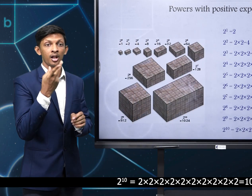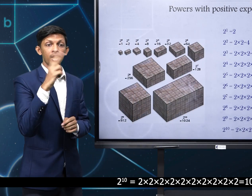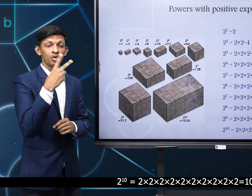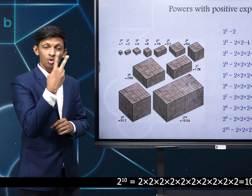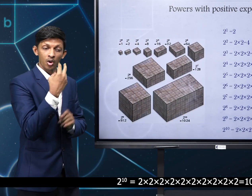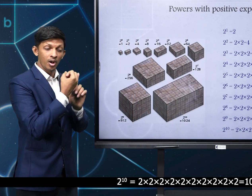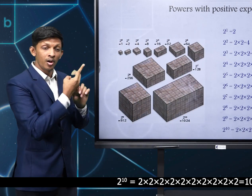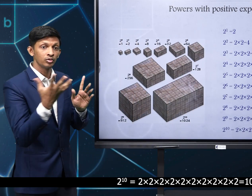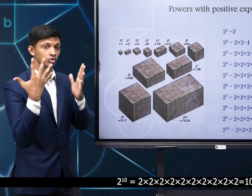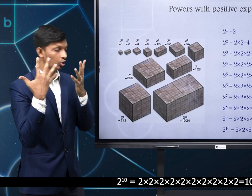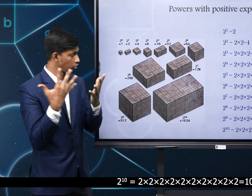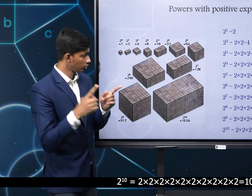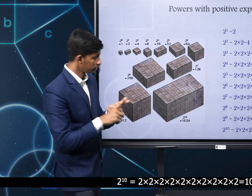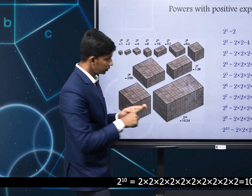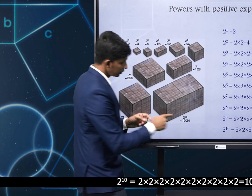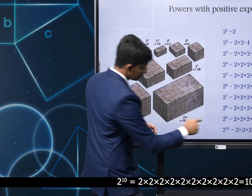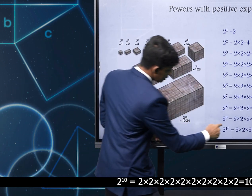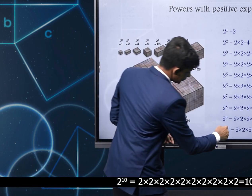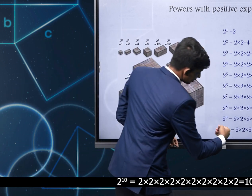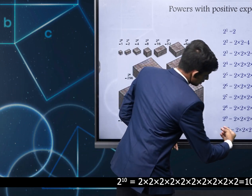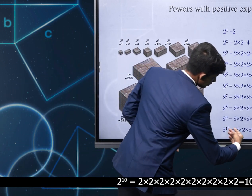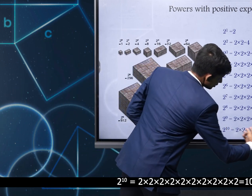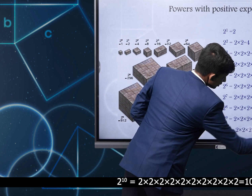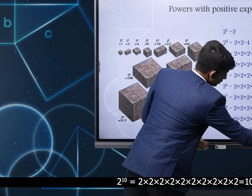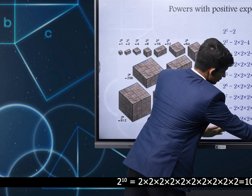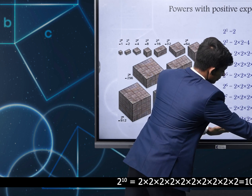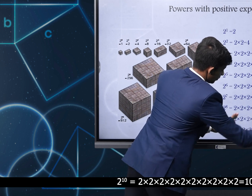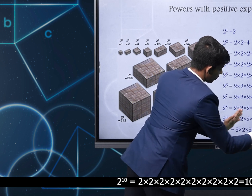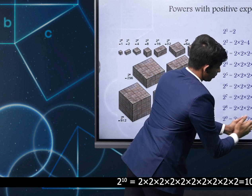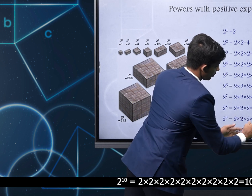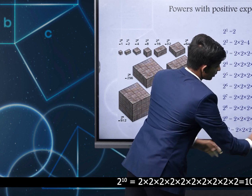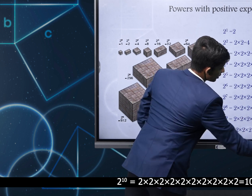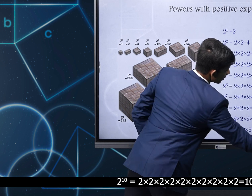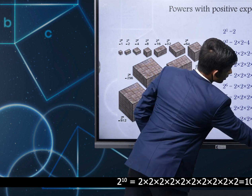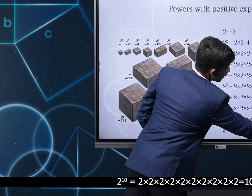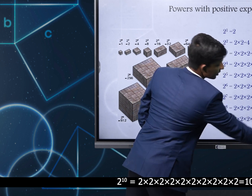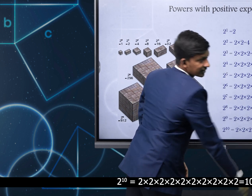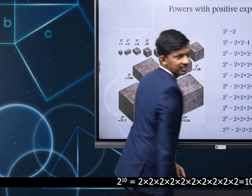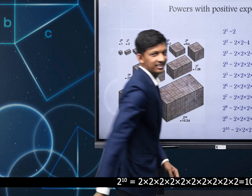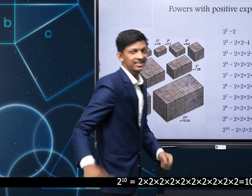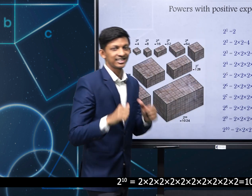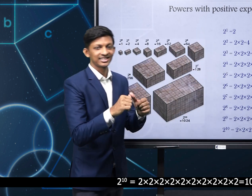power of 10 is equal to 2 multiplied 10 times, which is equal to 1024.